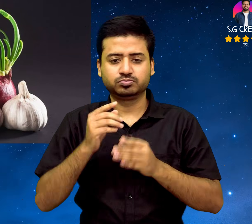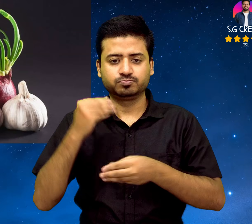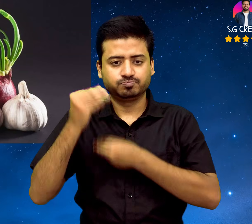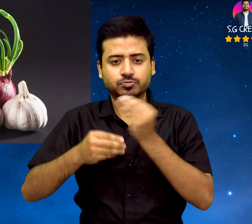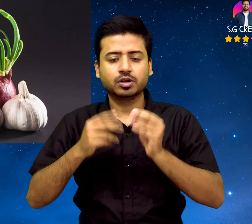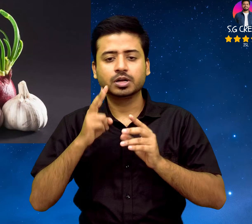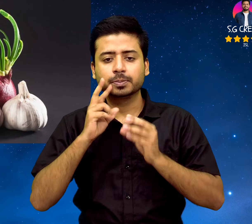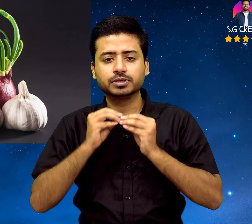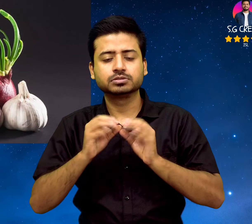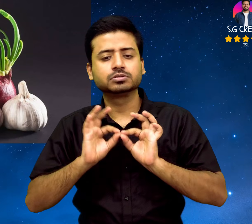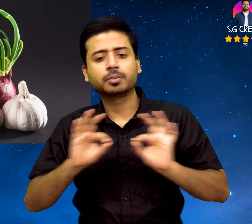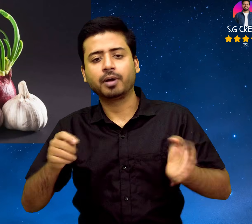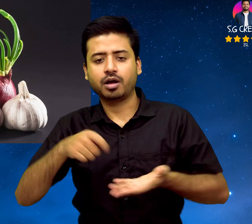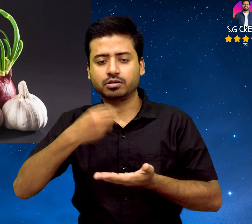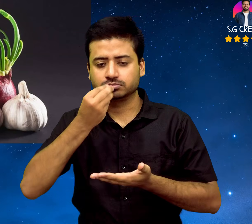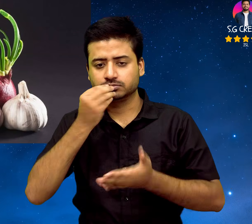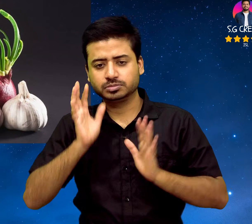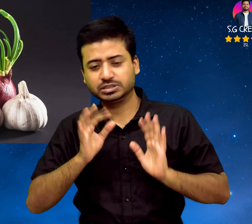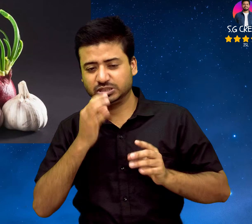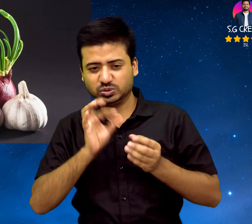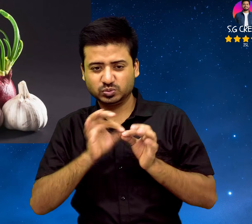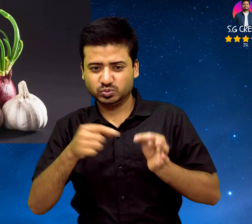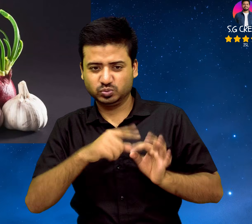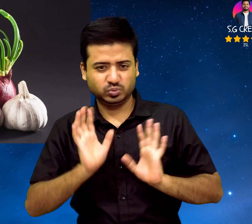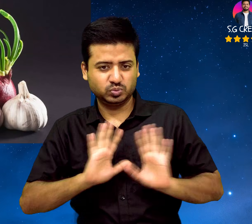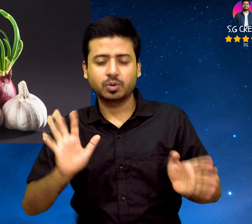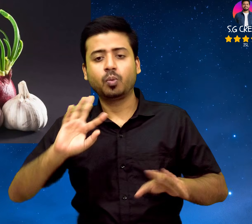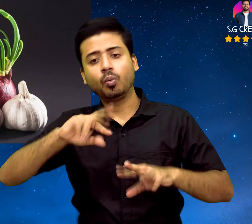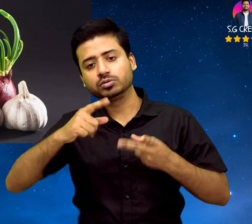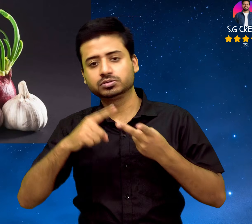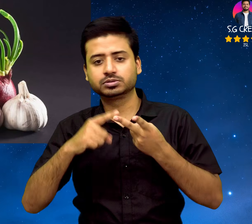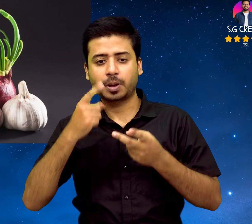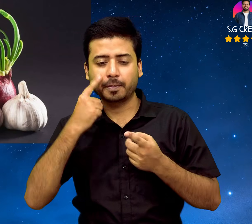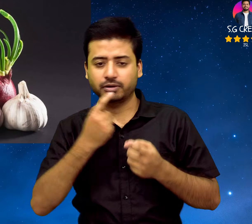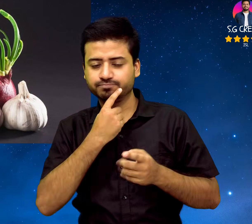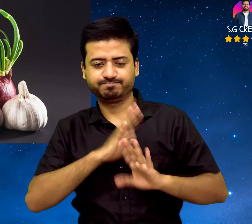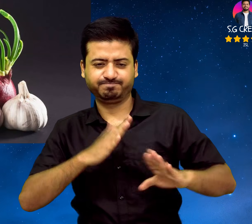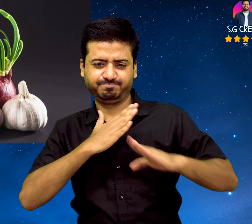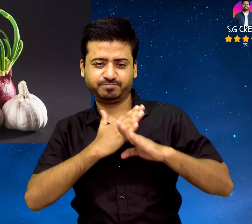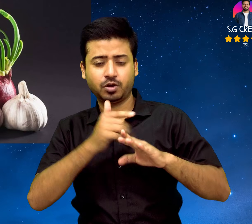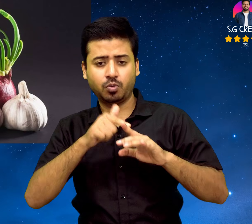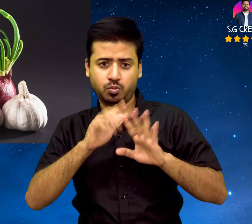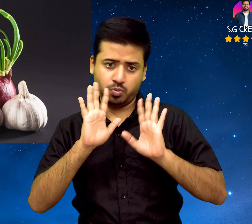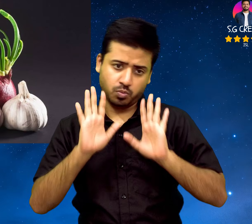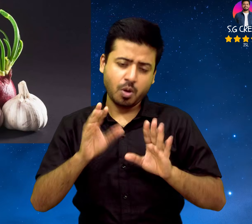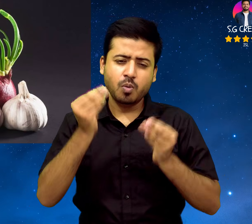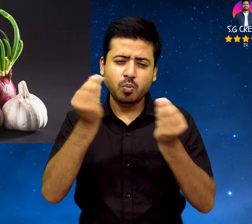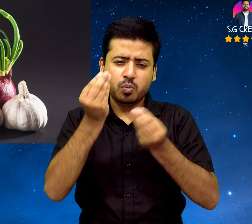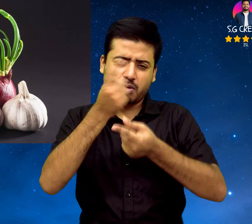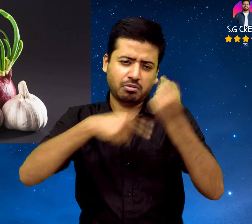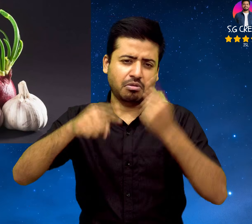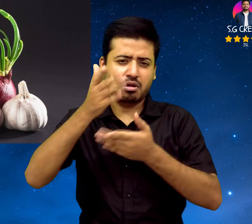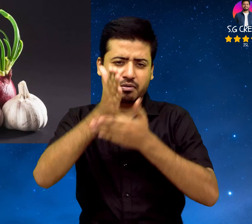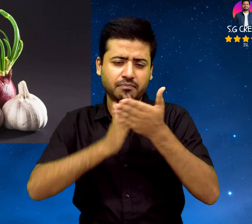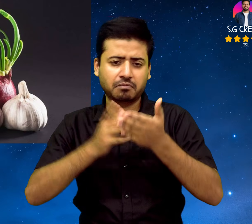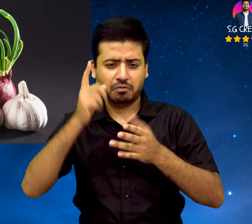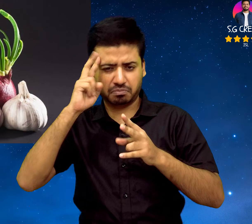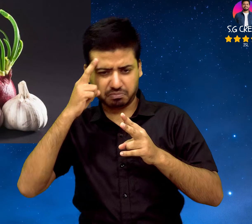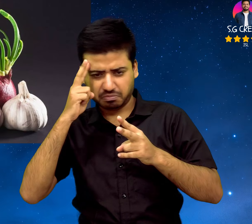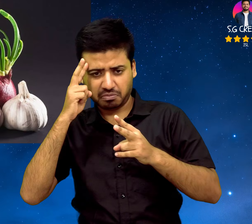are recognized for their dense concentrations of bioactive organosulfur compounds, flavonoids, and essential micronutrients.